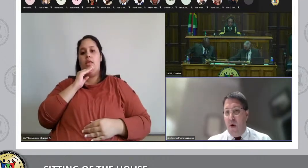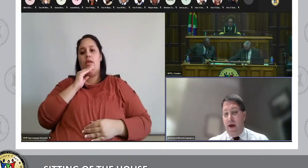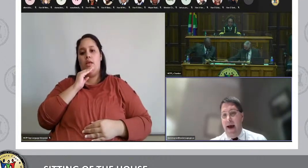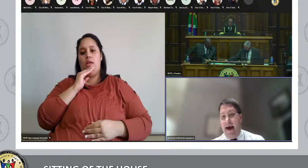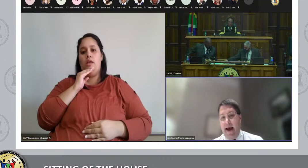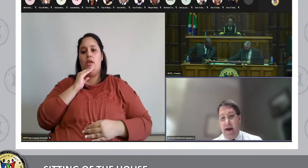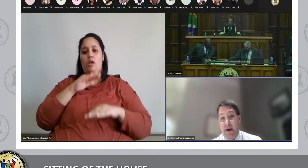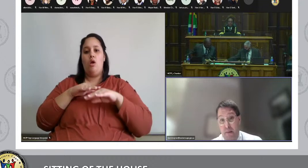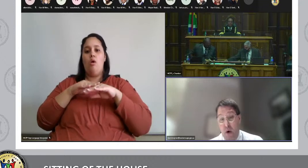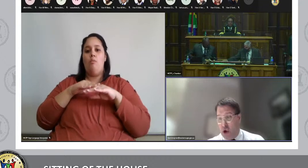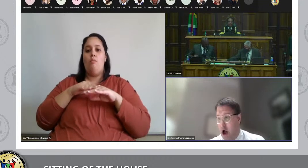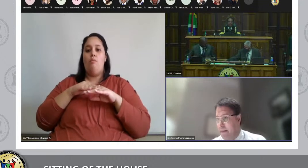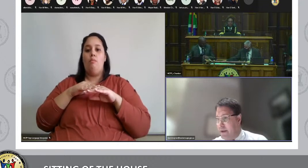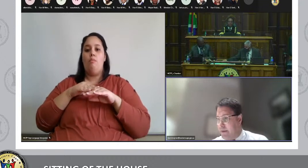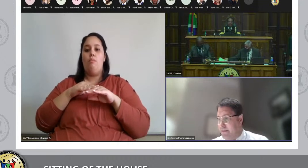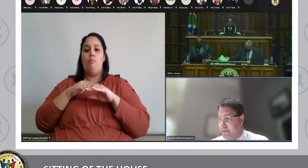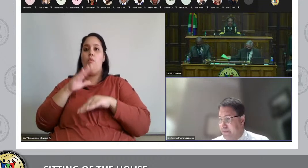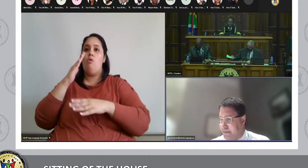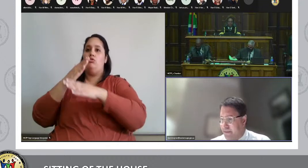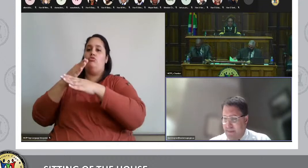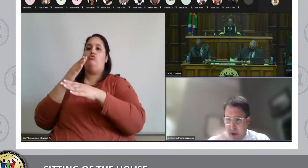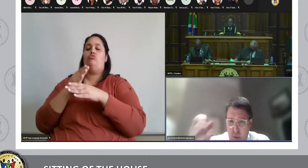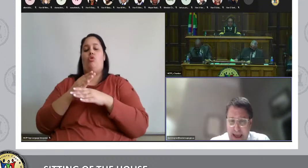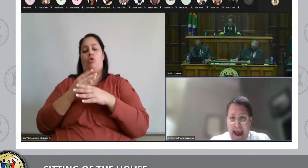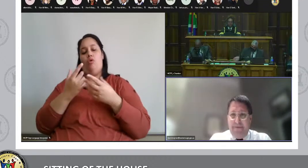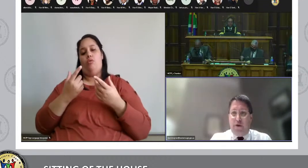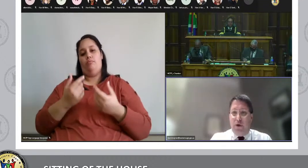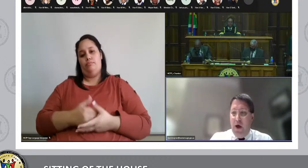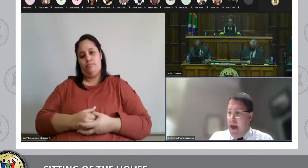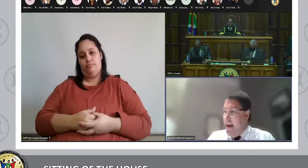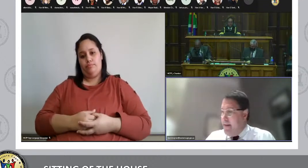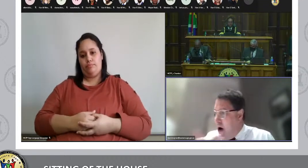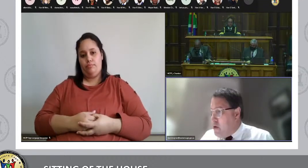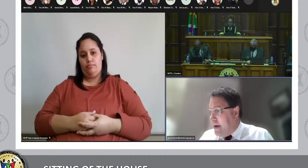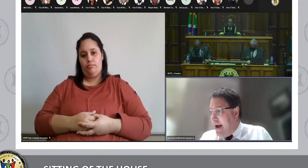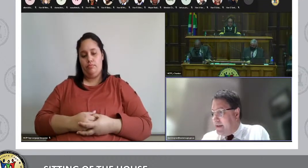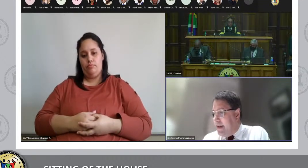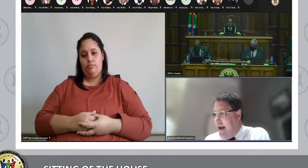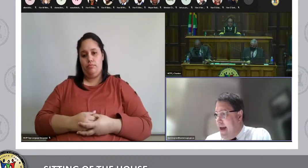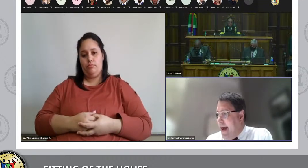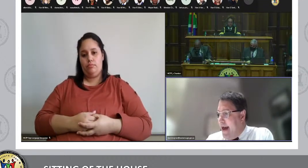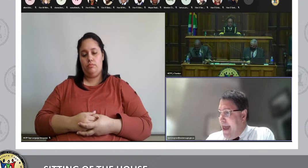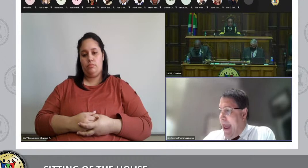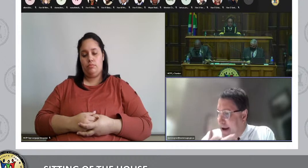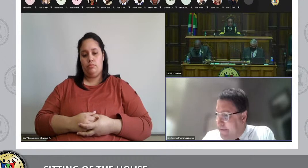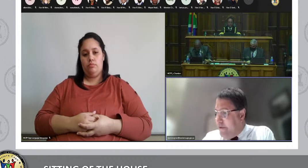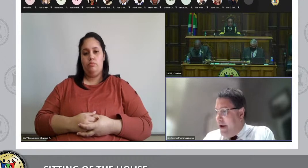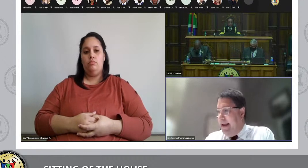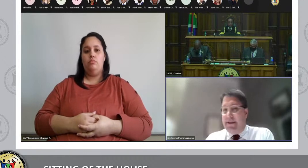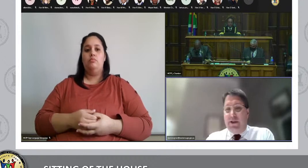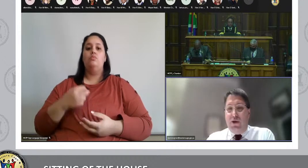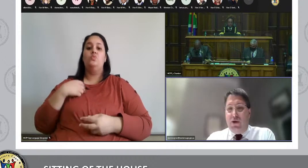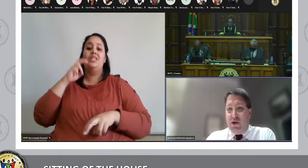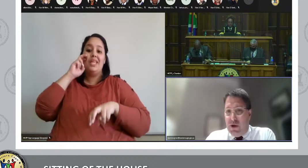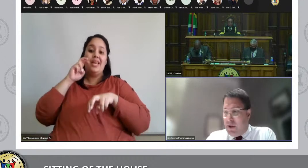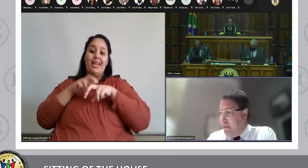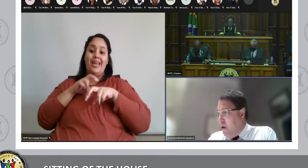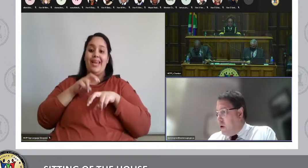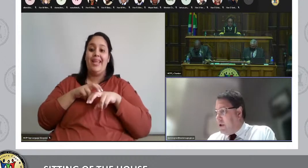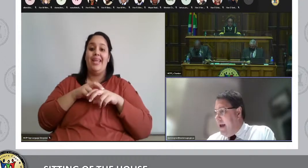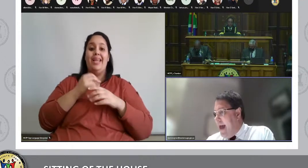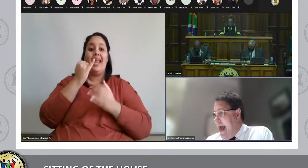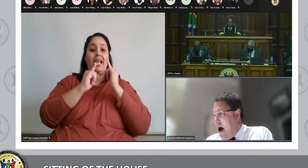be more jobs. We have to mobilize every institution